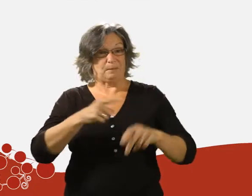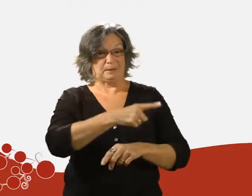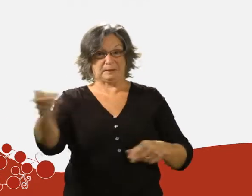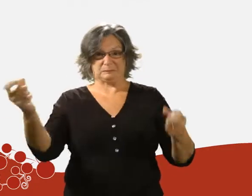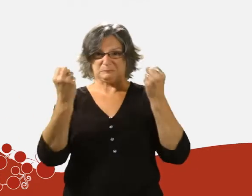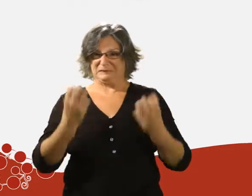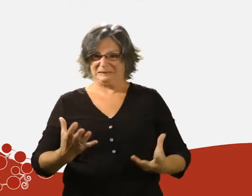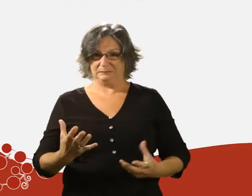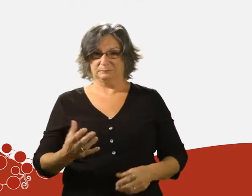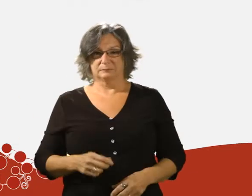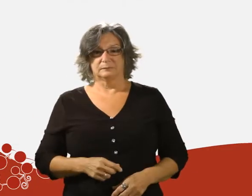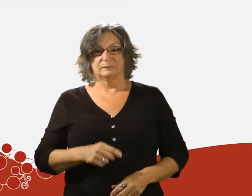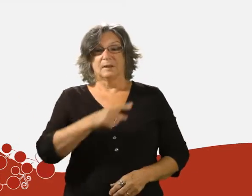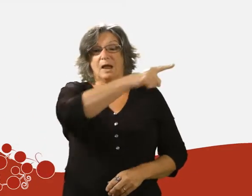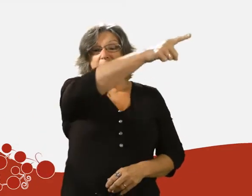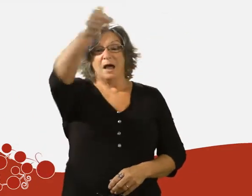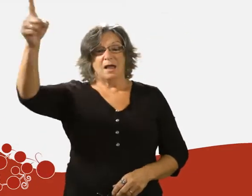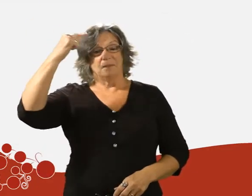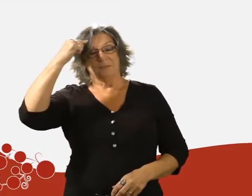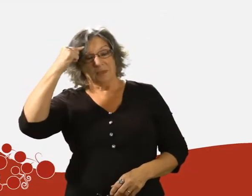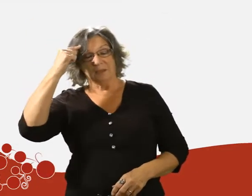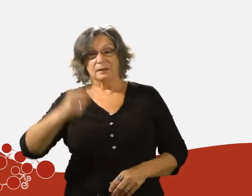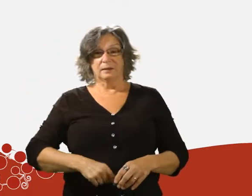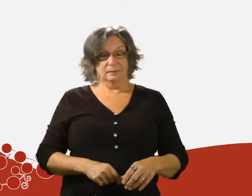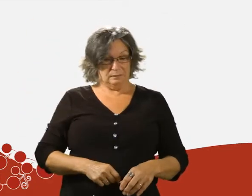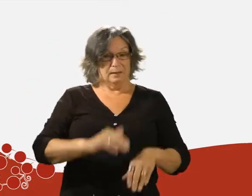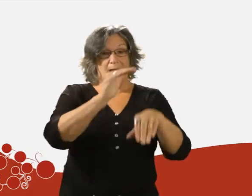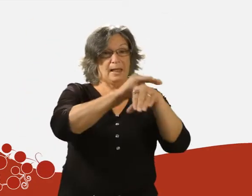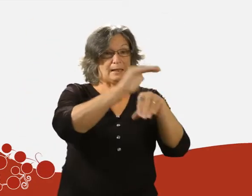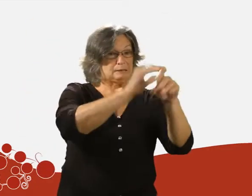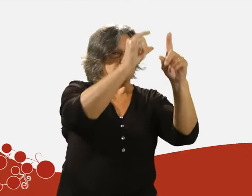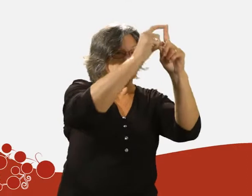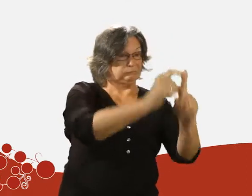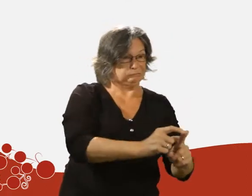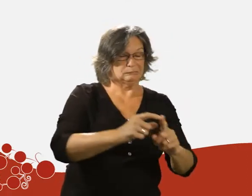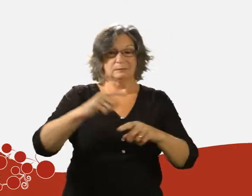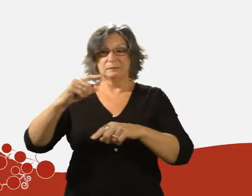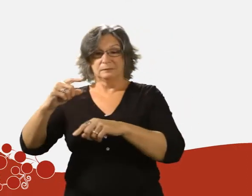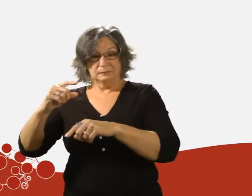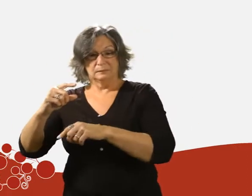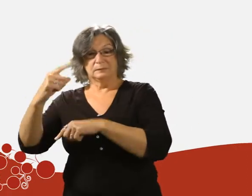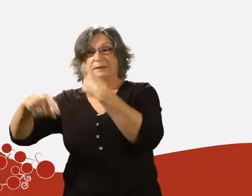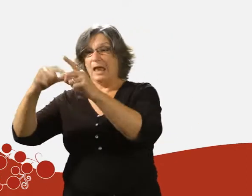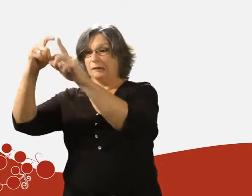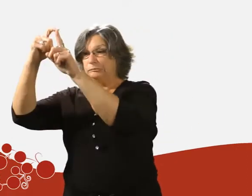Many people believe that sign language uses English words, giving each word a sign.